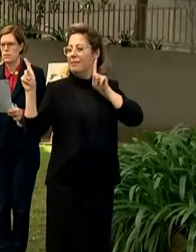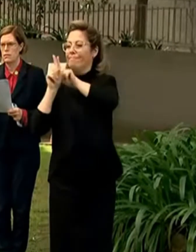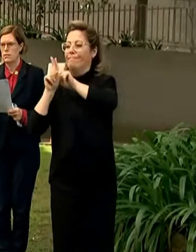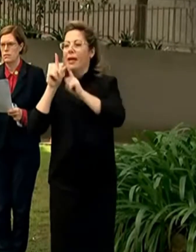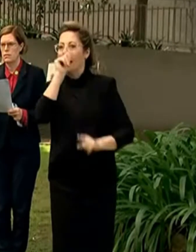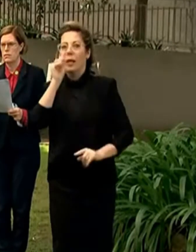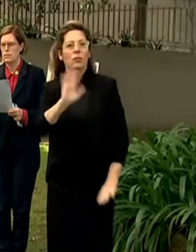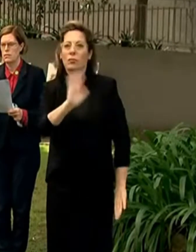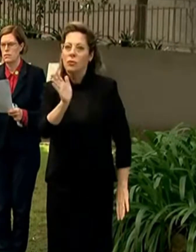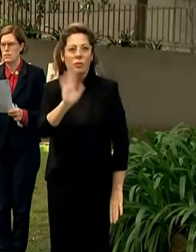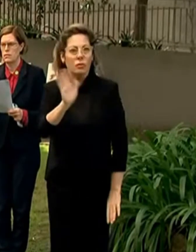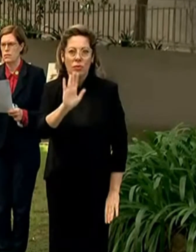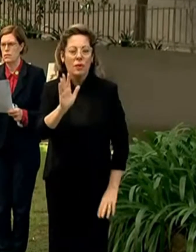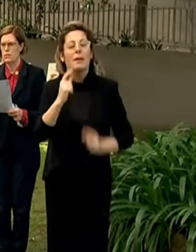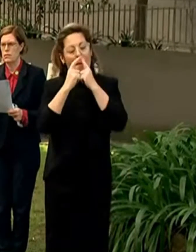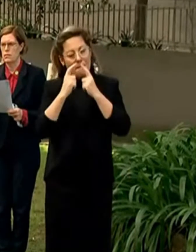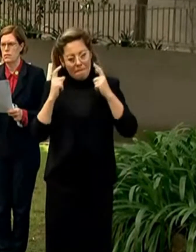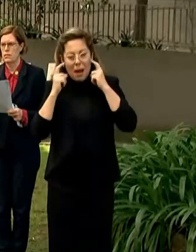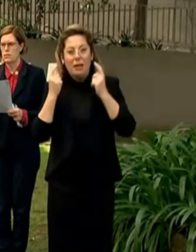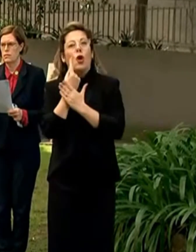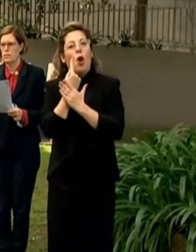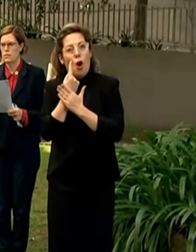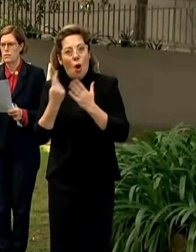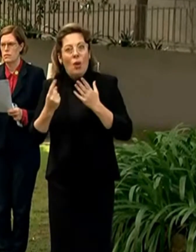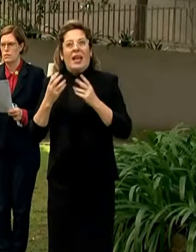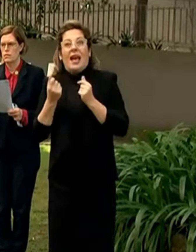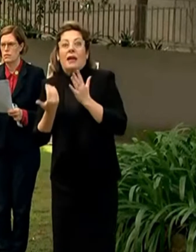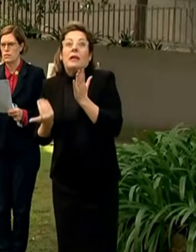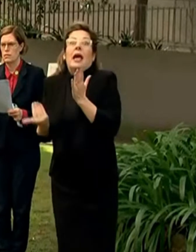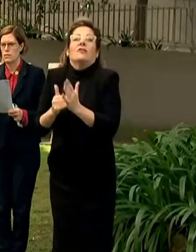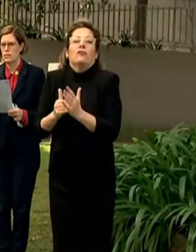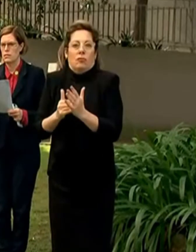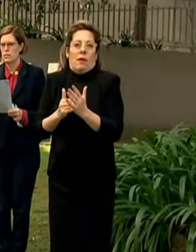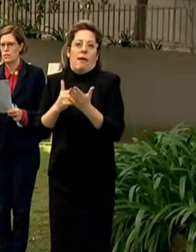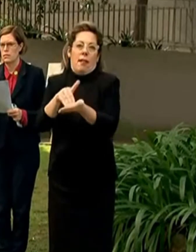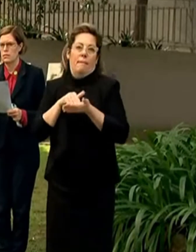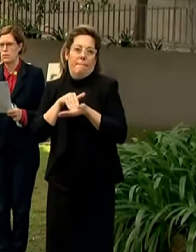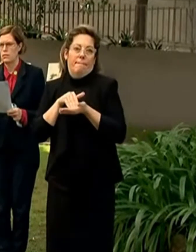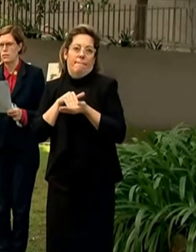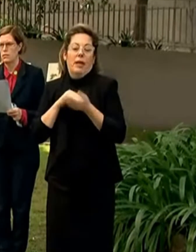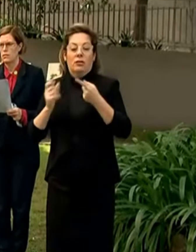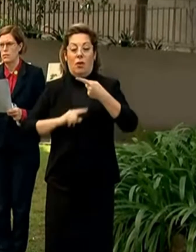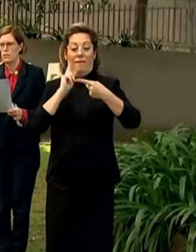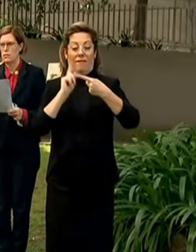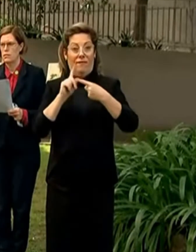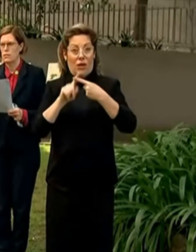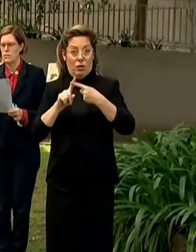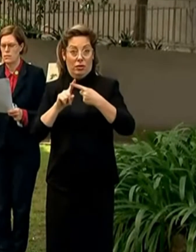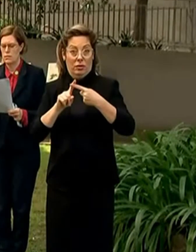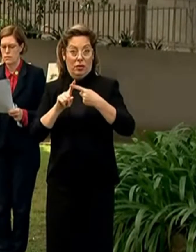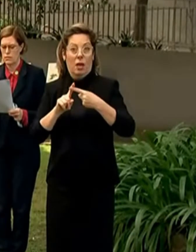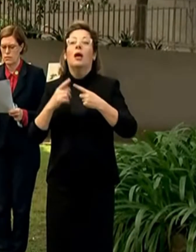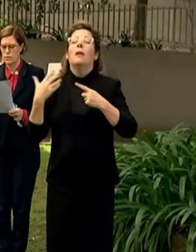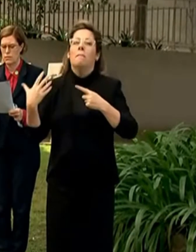defence. And so can I urge everybody to please keep doing what you're doing, because the vast majority of our citizens are doing a